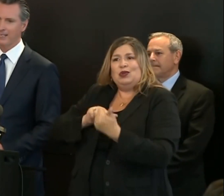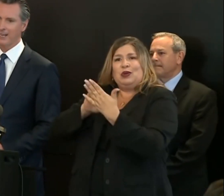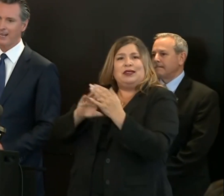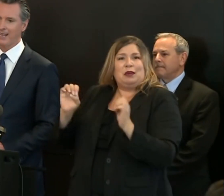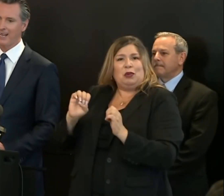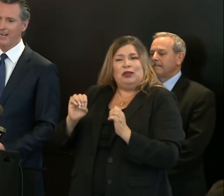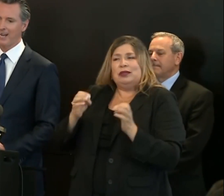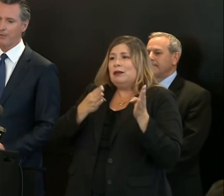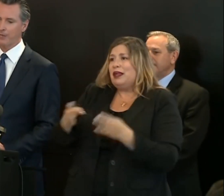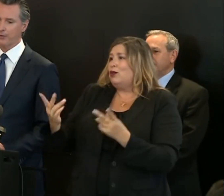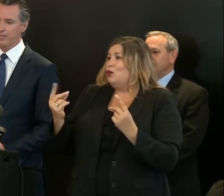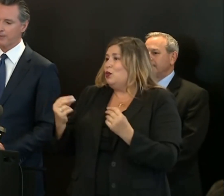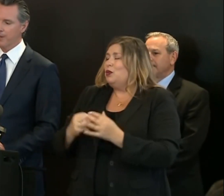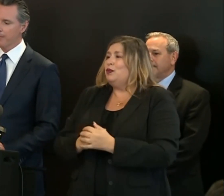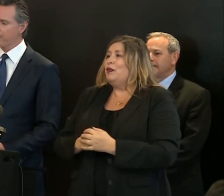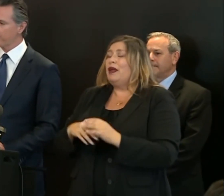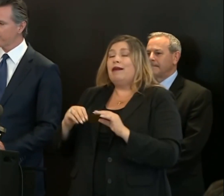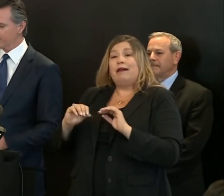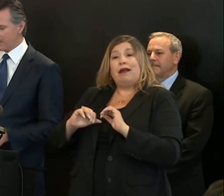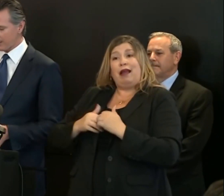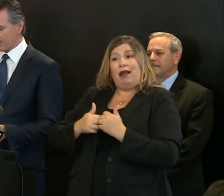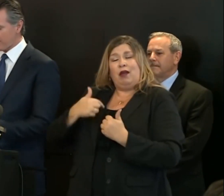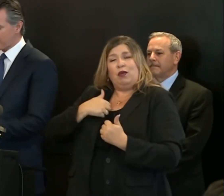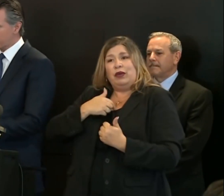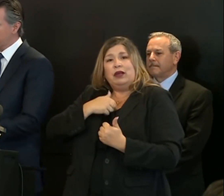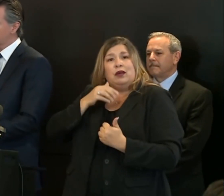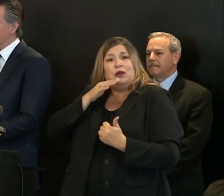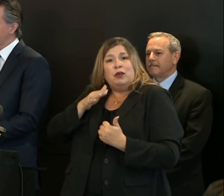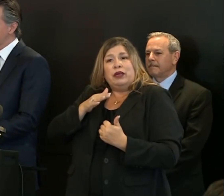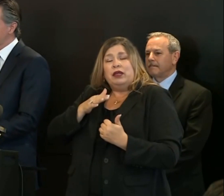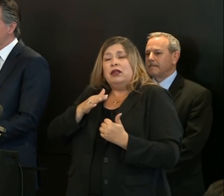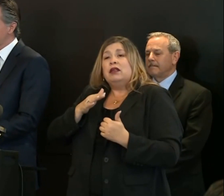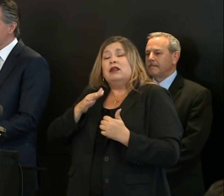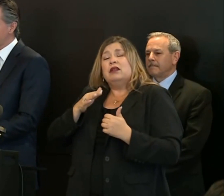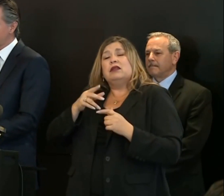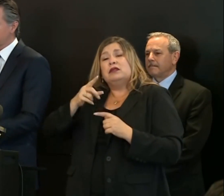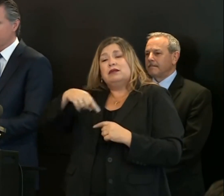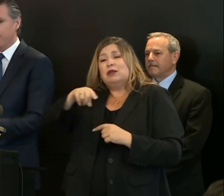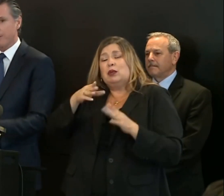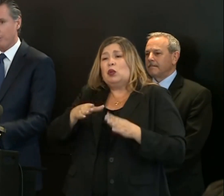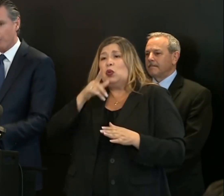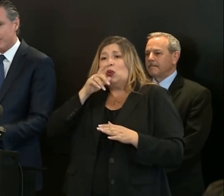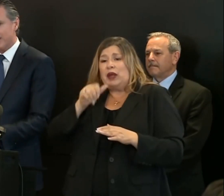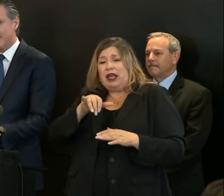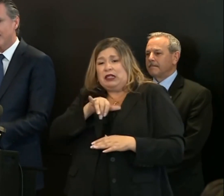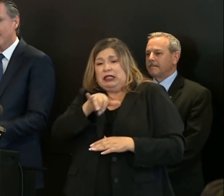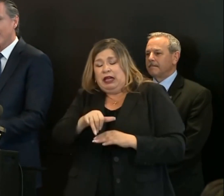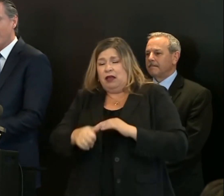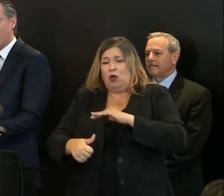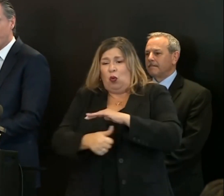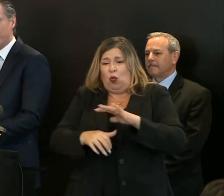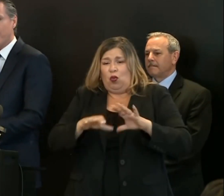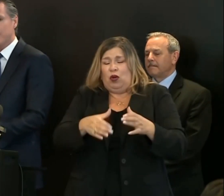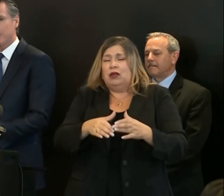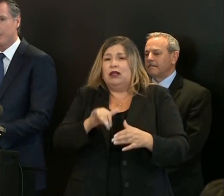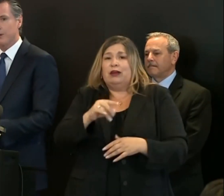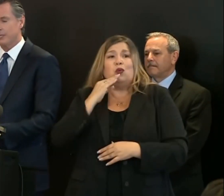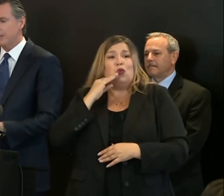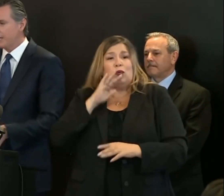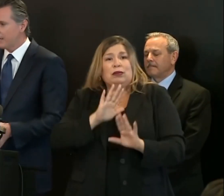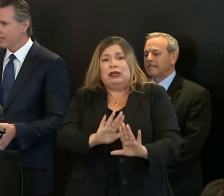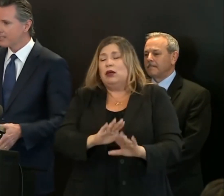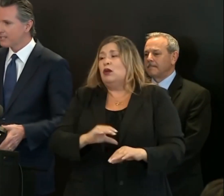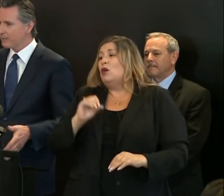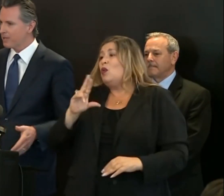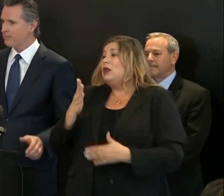planning and how we address people that not only could shelter in place in some respects and be quarantined at home, but also those